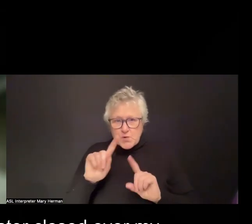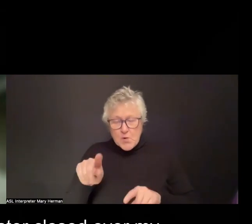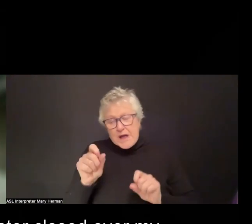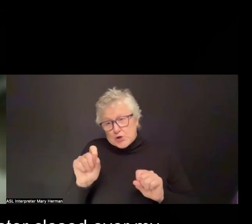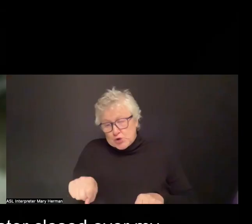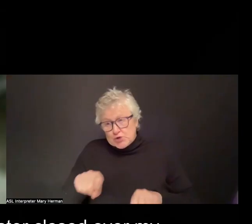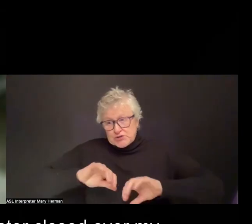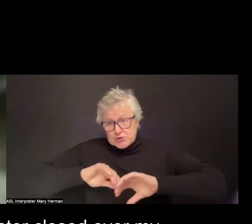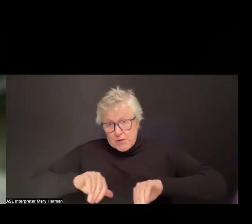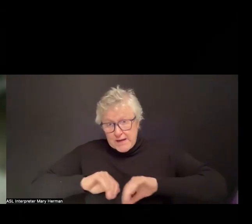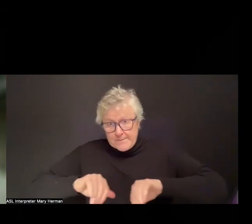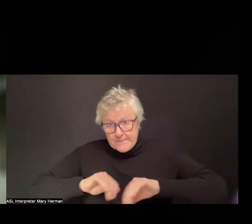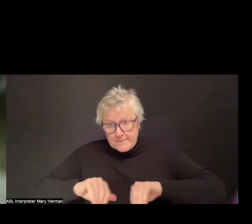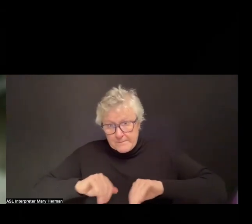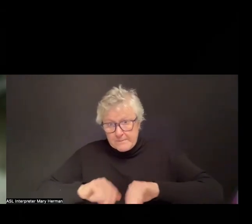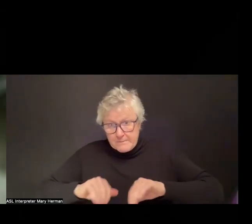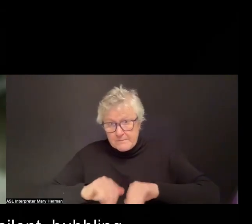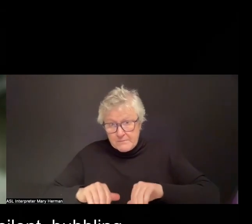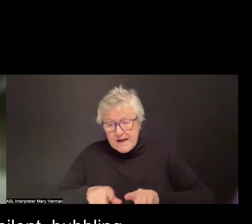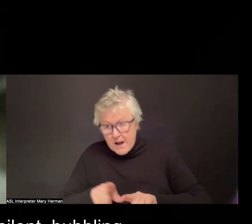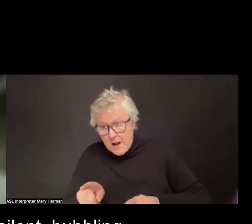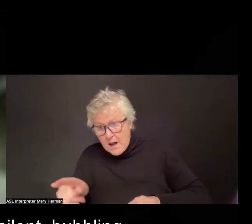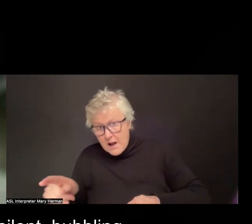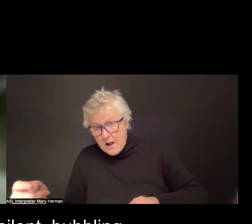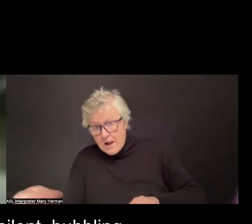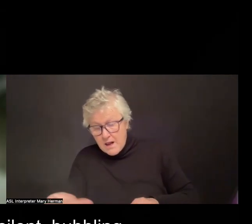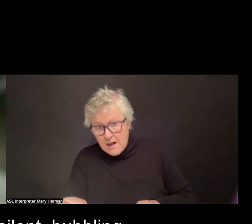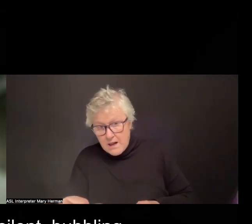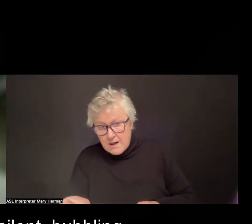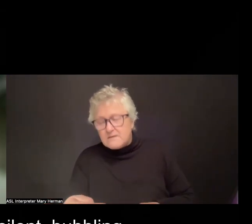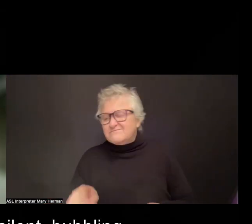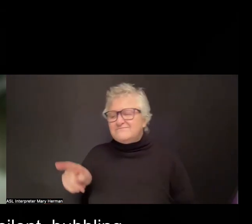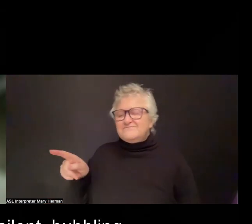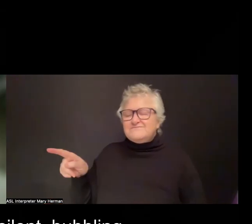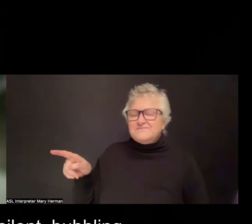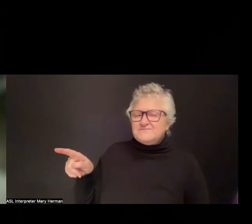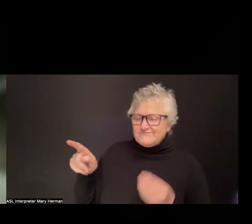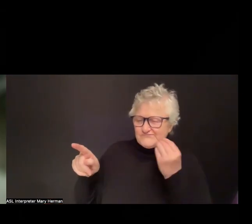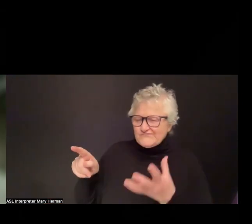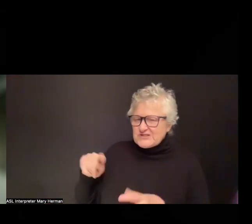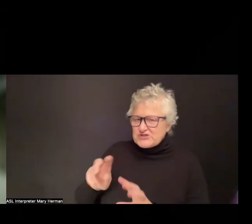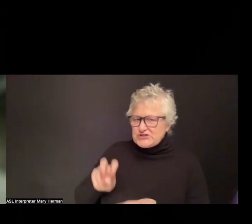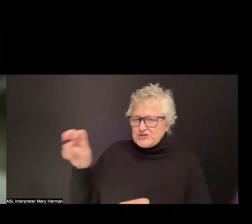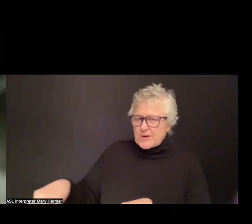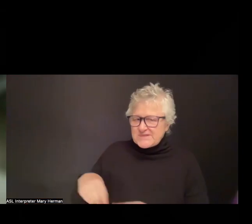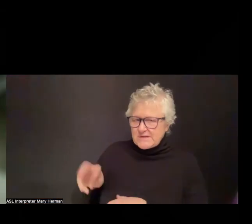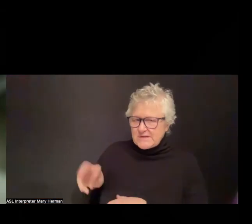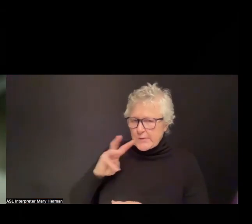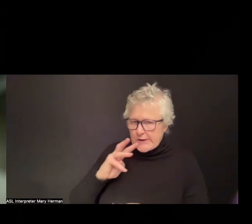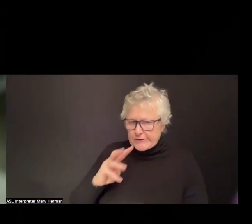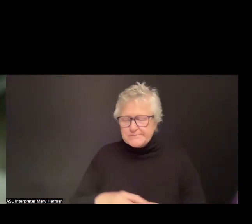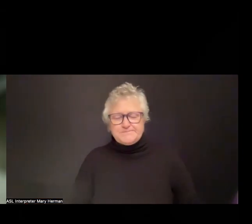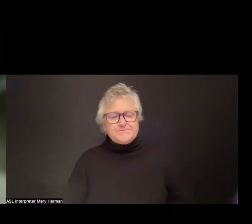she jumps into the water. I spun in the silent, bubbling blackness, my hair fanning out and my shift ballooning up like a